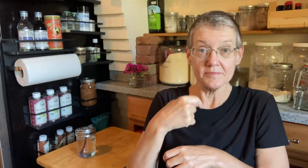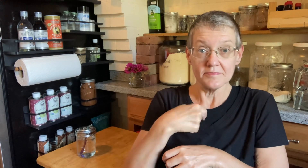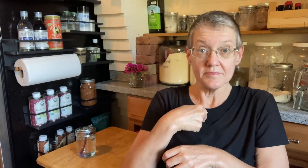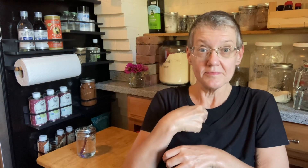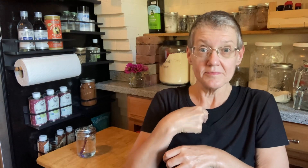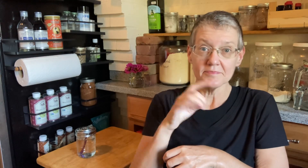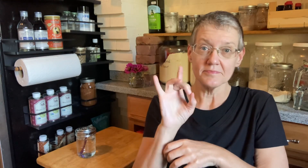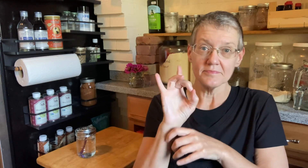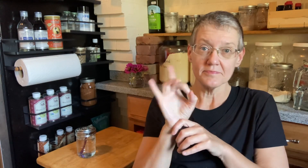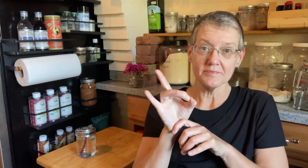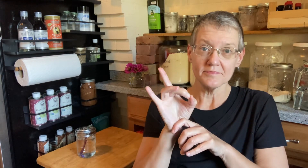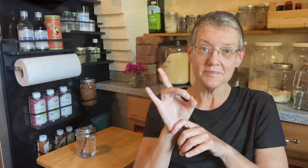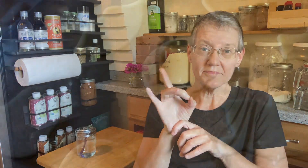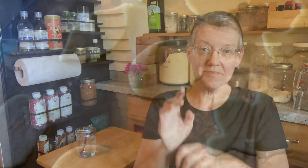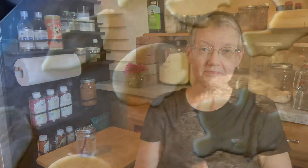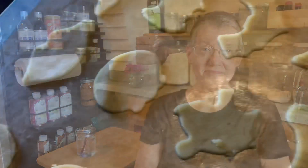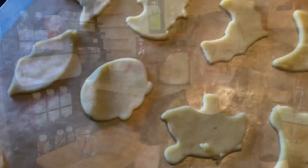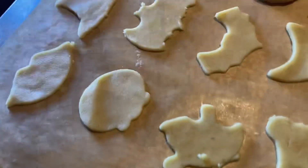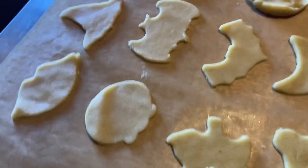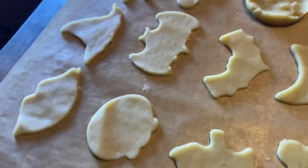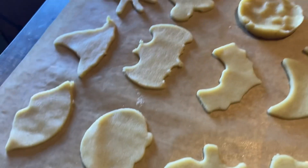For me, that's about 8 minutes.